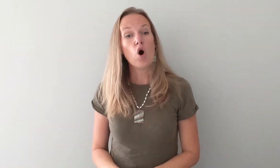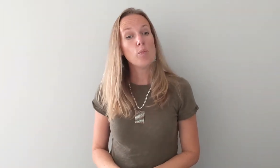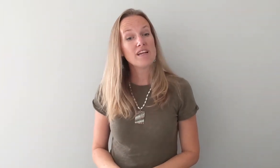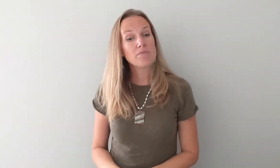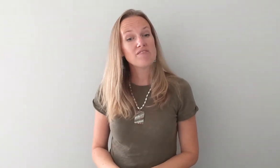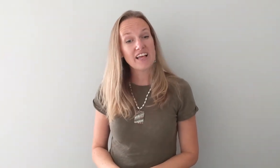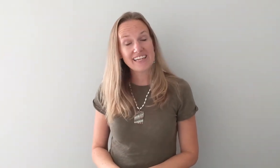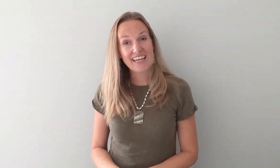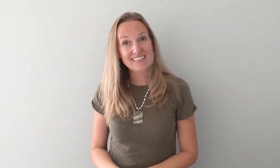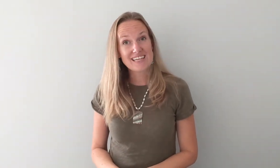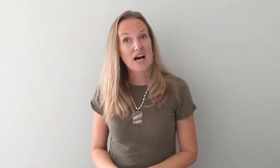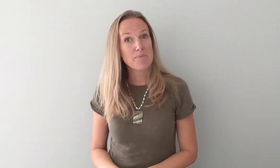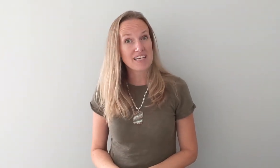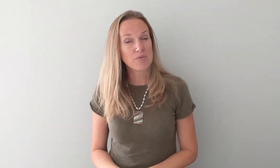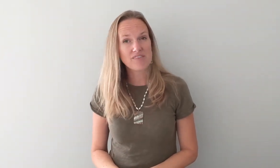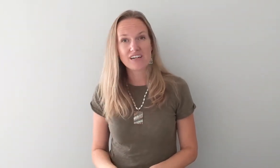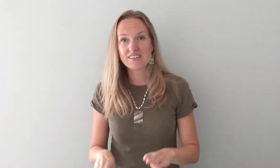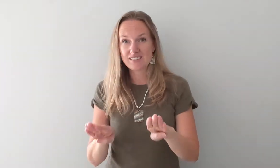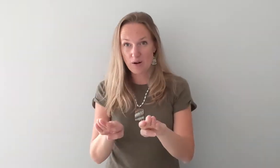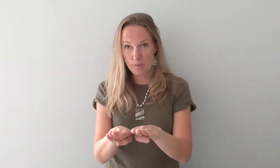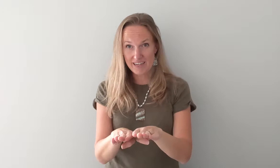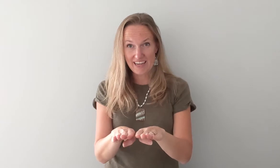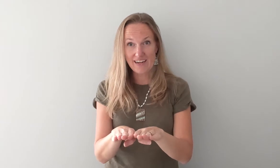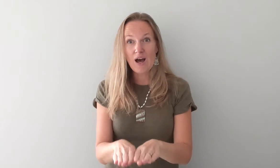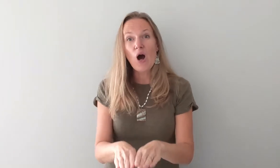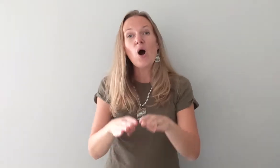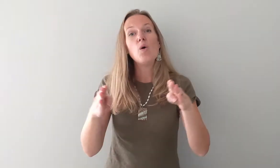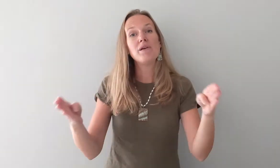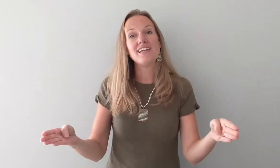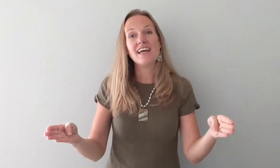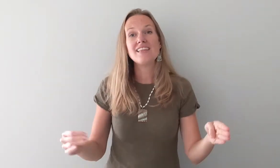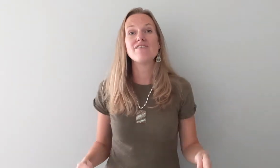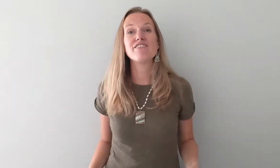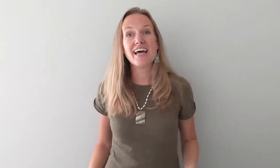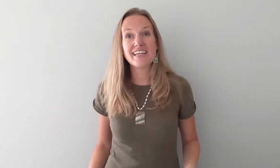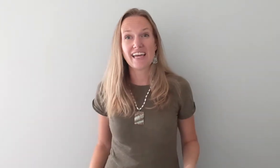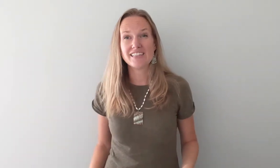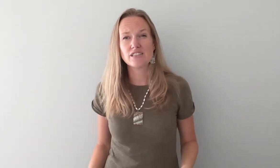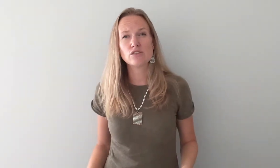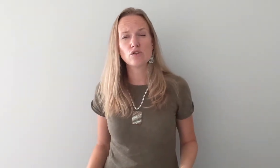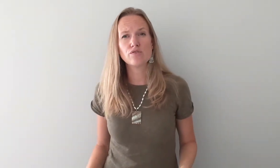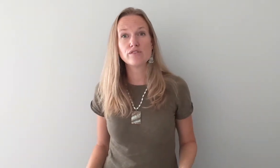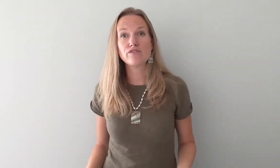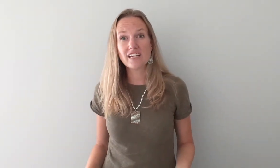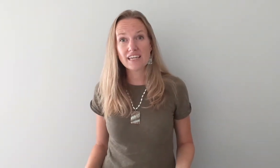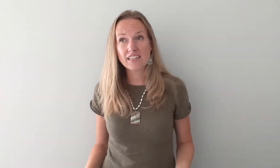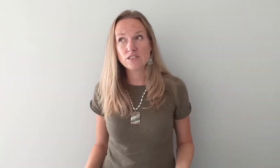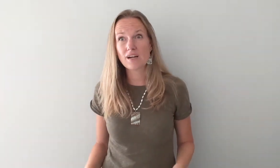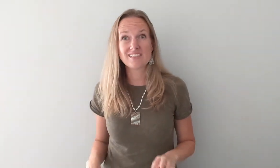Open up the floodgates, a mighty river. So open again, open, and then floodgates. So for floodgates, we're actually going